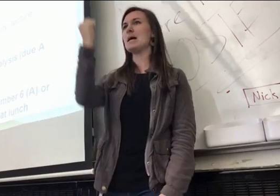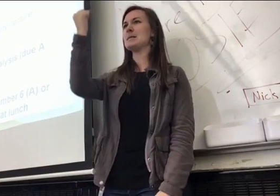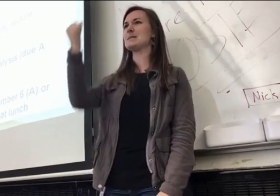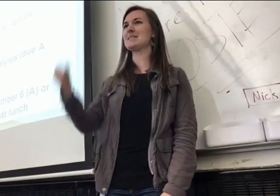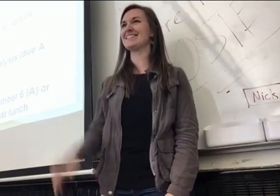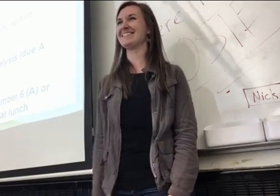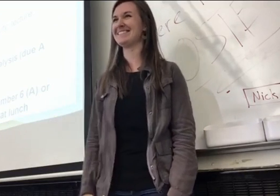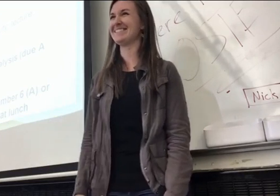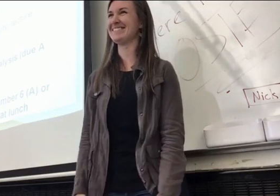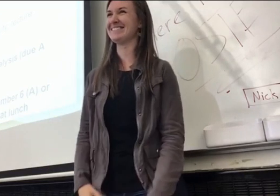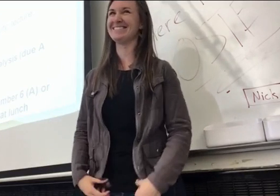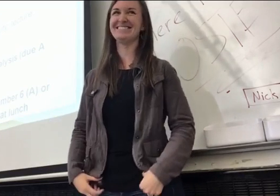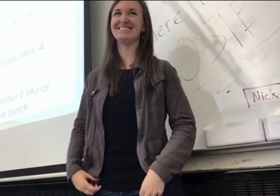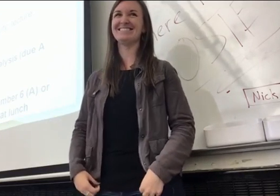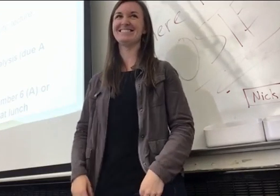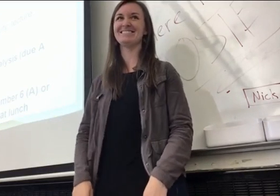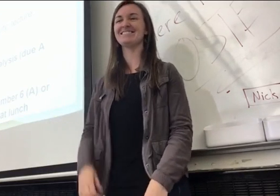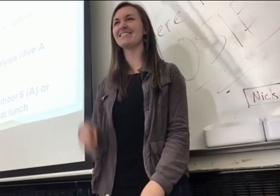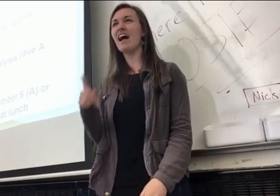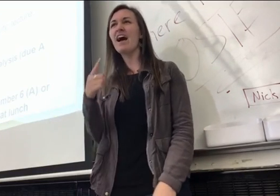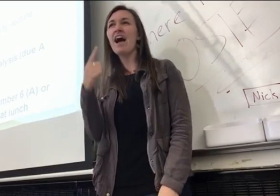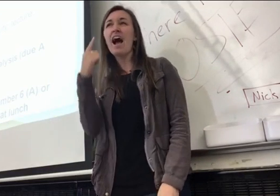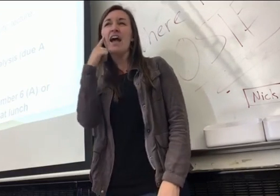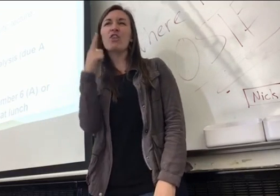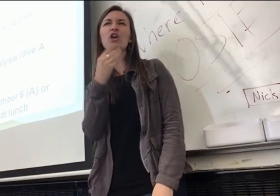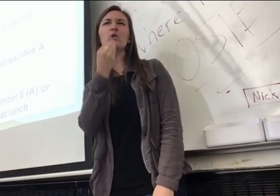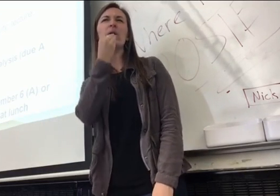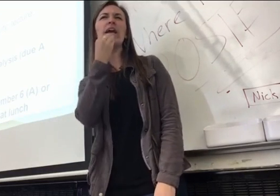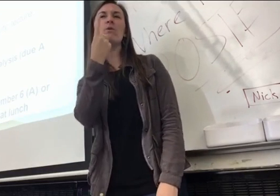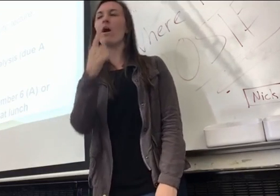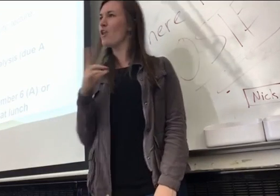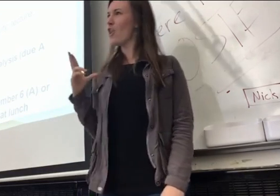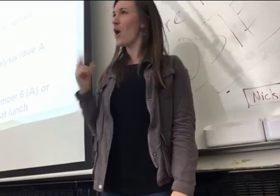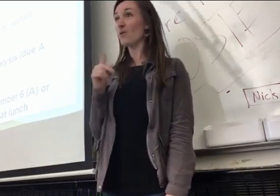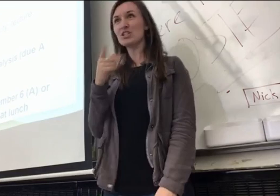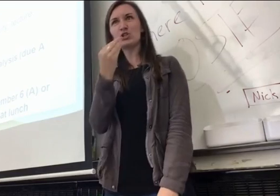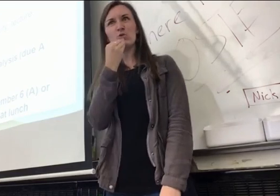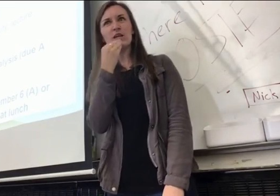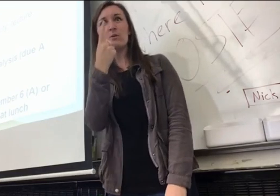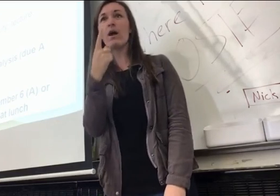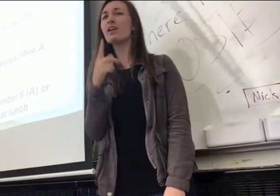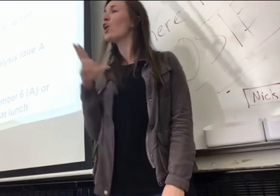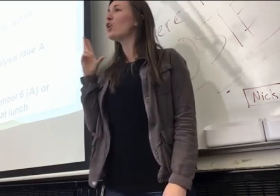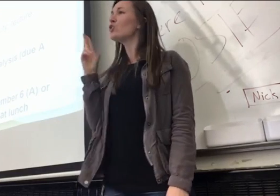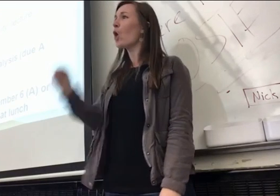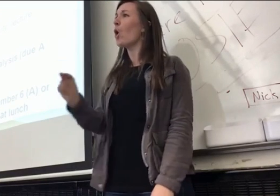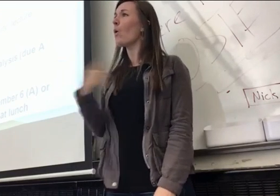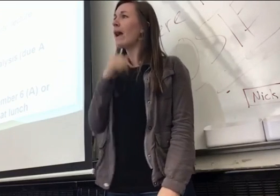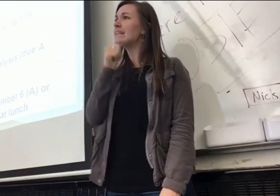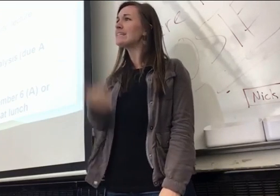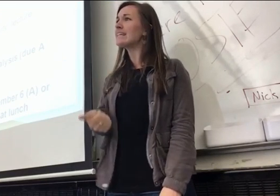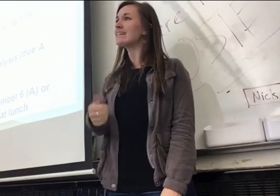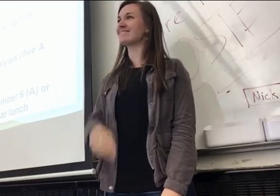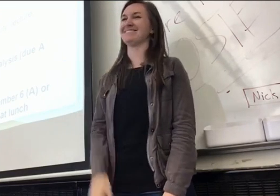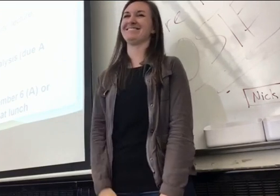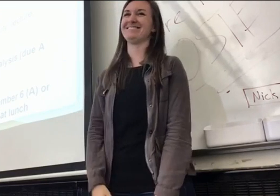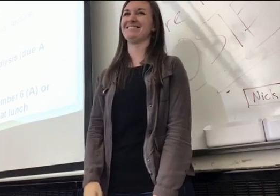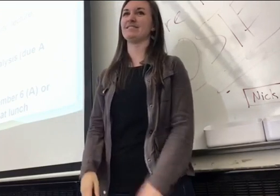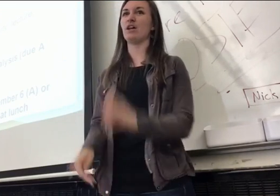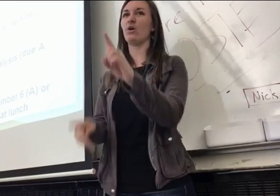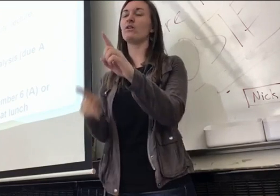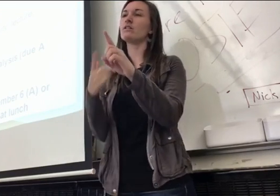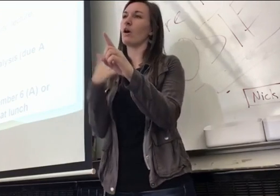Okay. Wait, I thought you got one. Okay, oh, did you eat one? I didn't. No, you didn't. Okay,